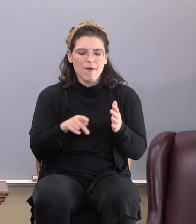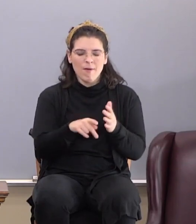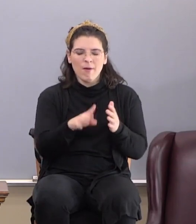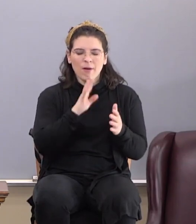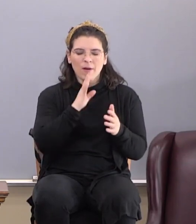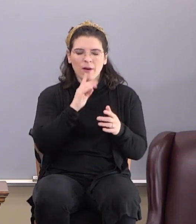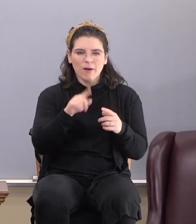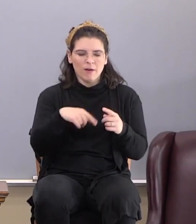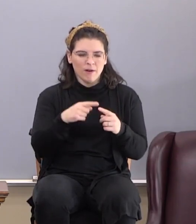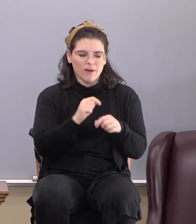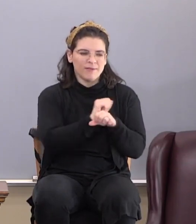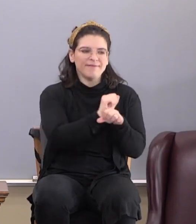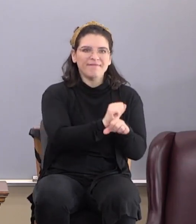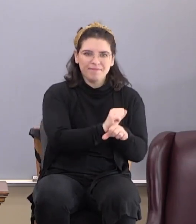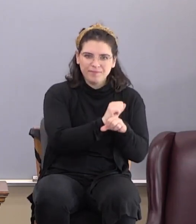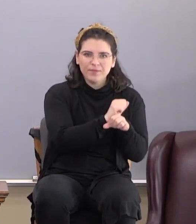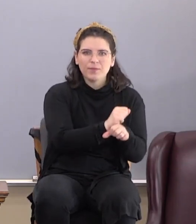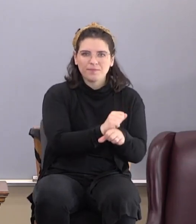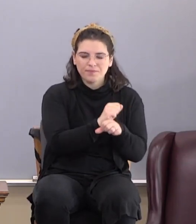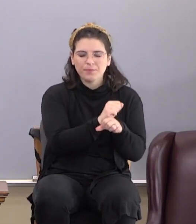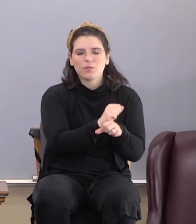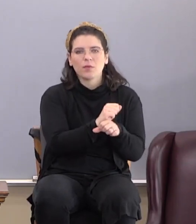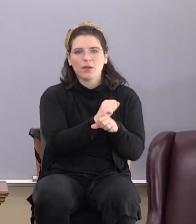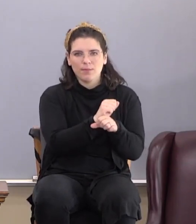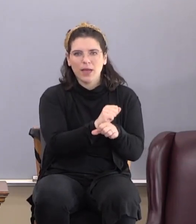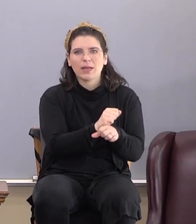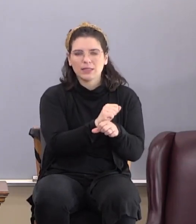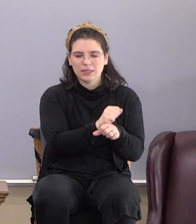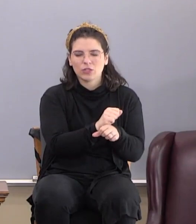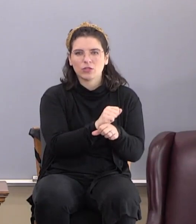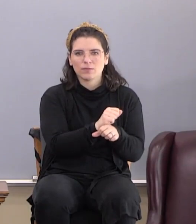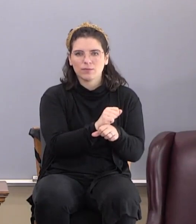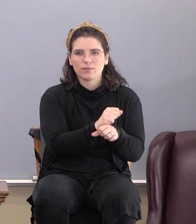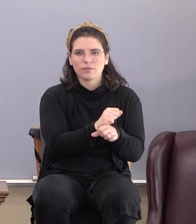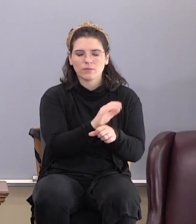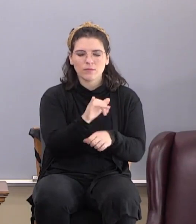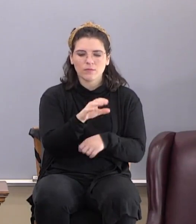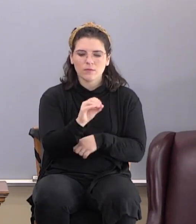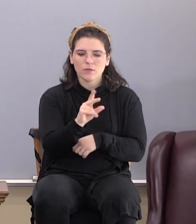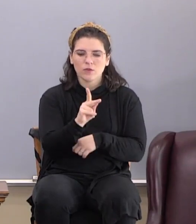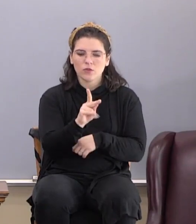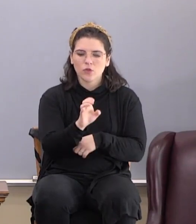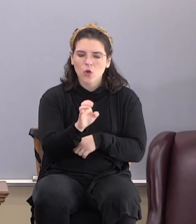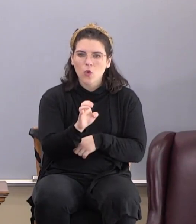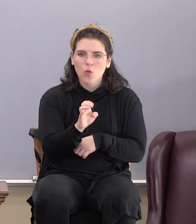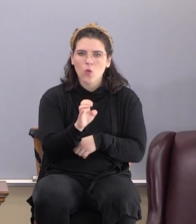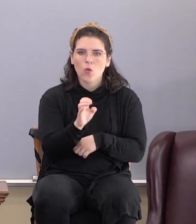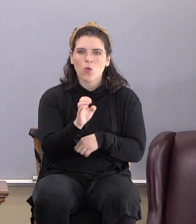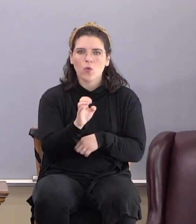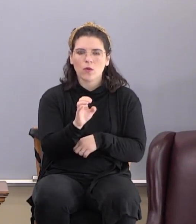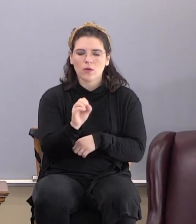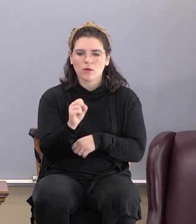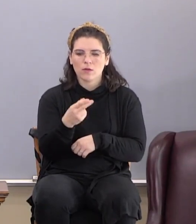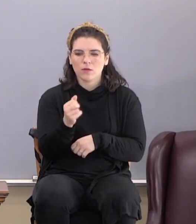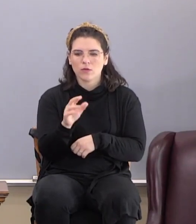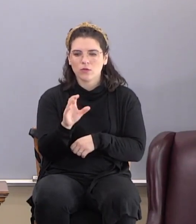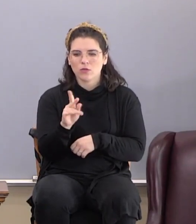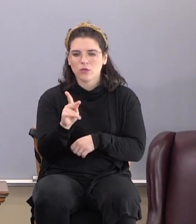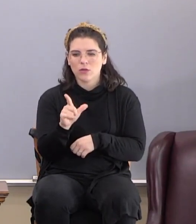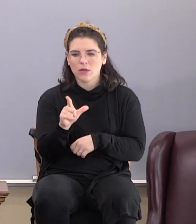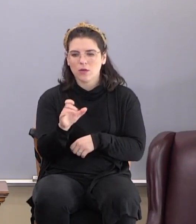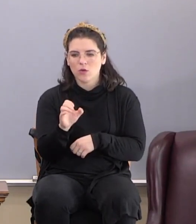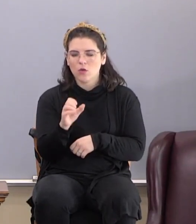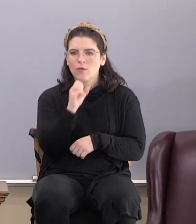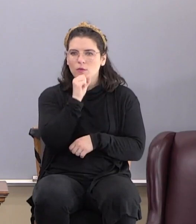the enslavement, the bondage, the yoke the shackle of the